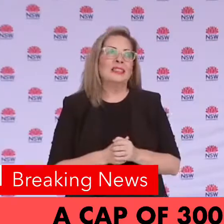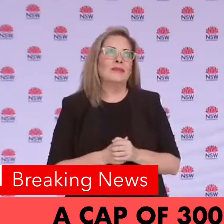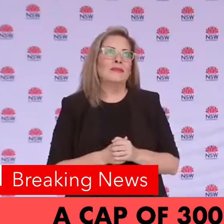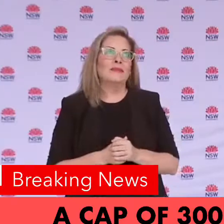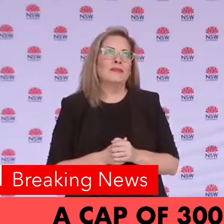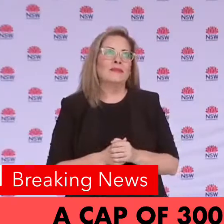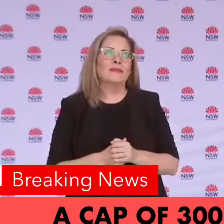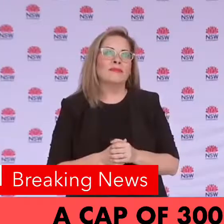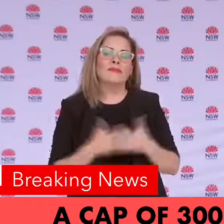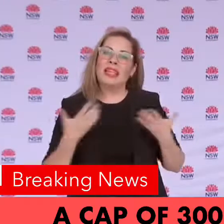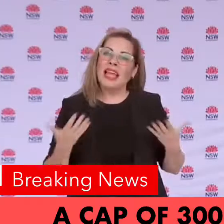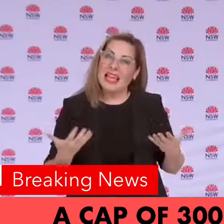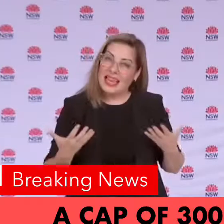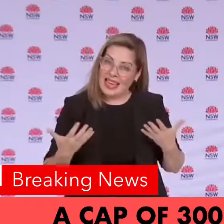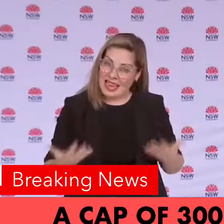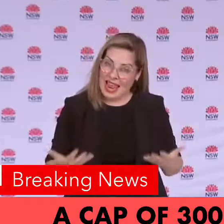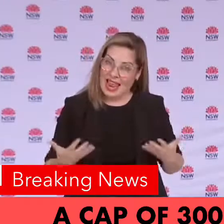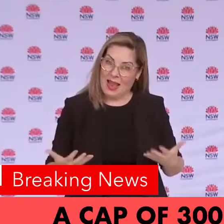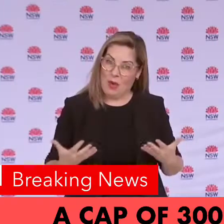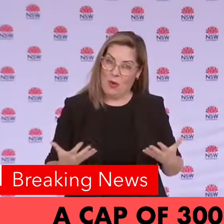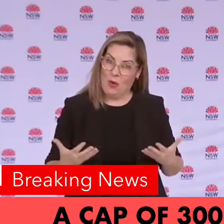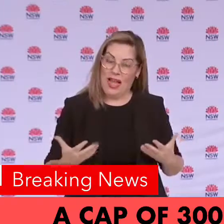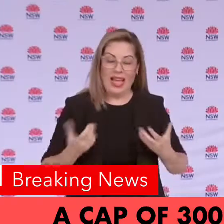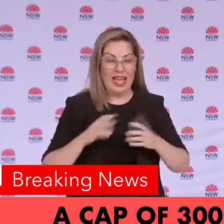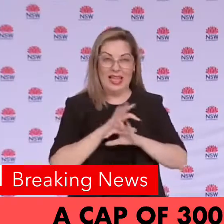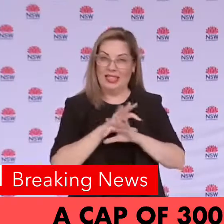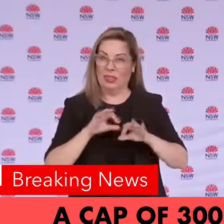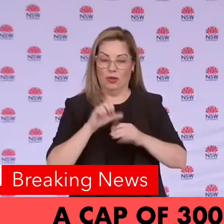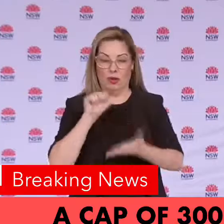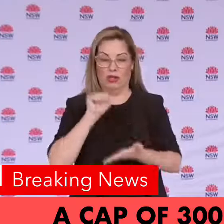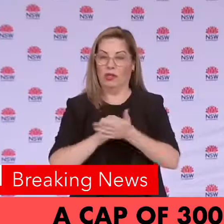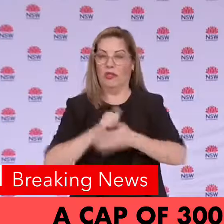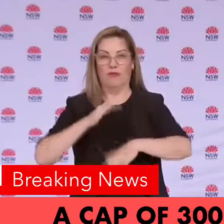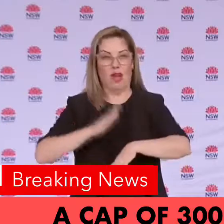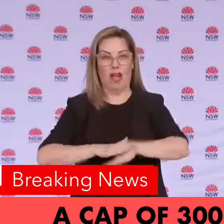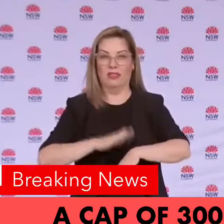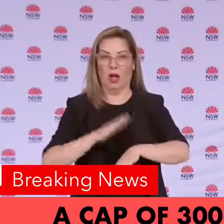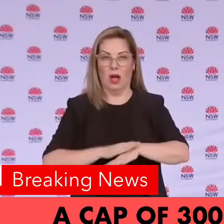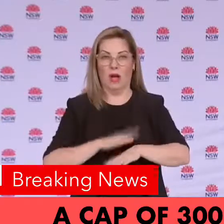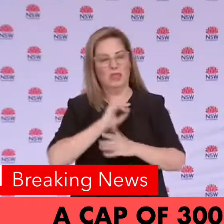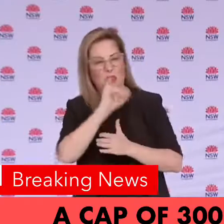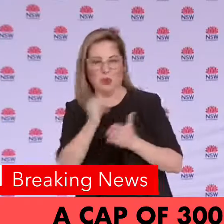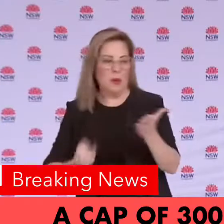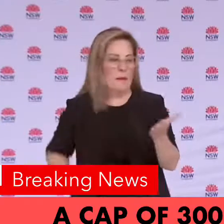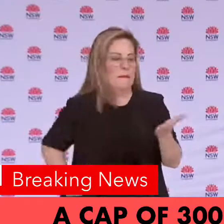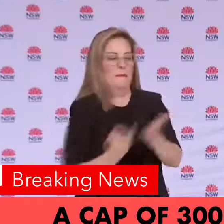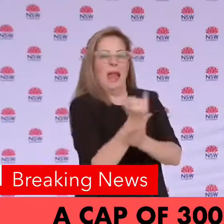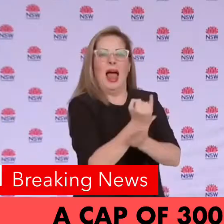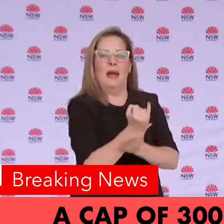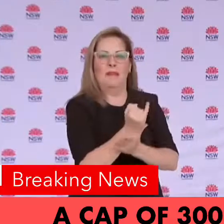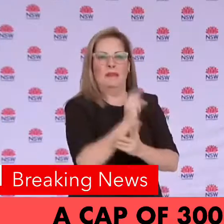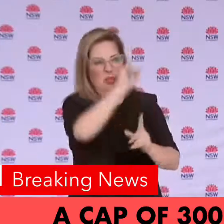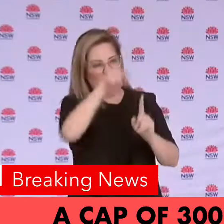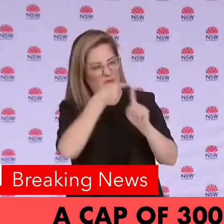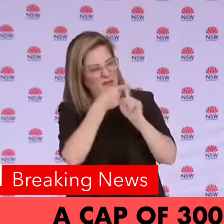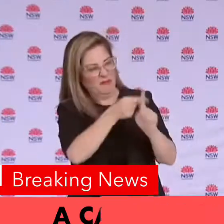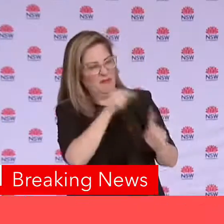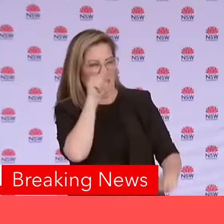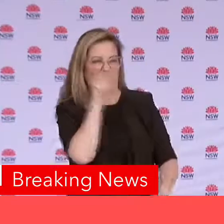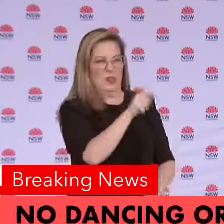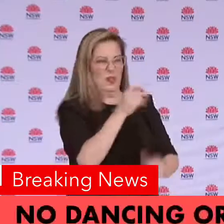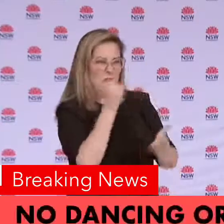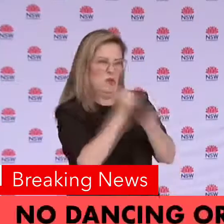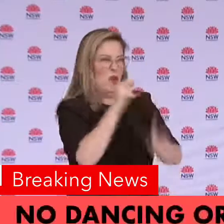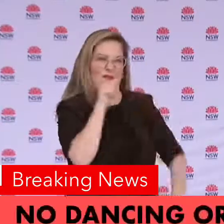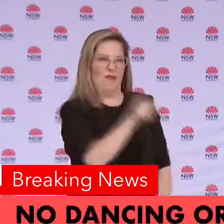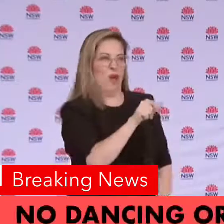really counterproductive to the public health response if we're spending our time blaming or tracking down areas